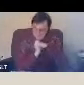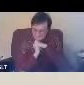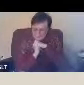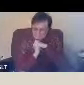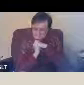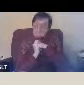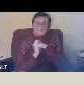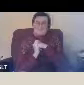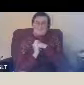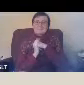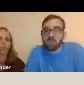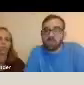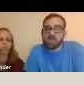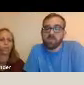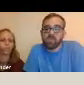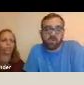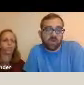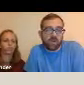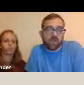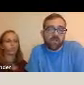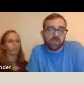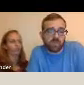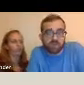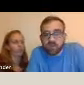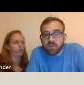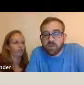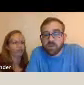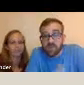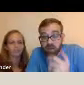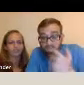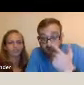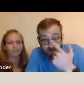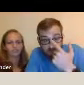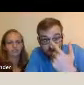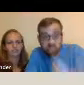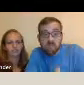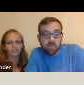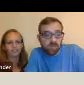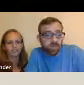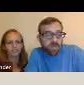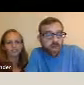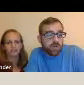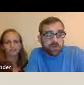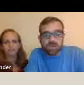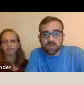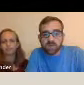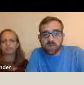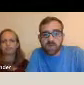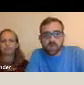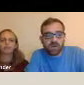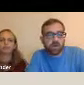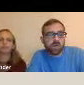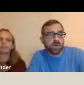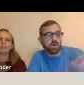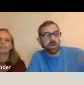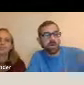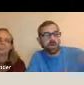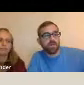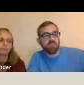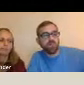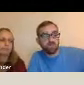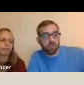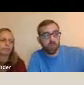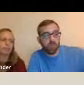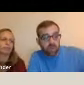Dan and Carolyn. Yep. So we are members of Wycliffe Bible Translators, and we've been members for about 3 years now, and we work